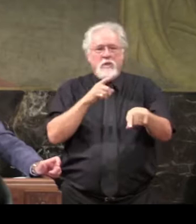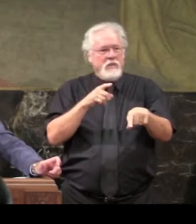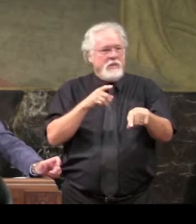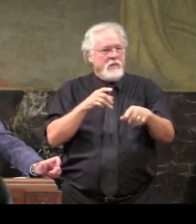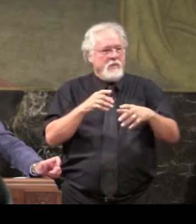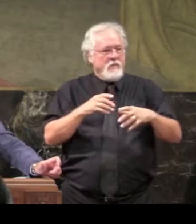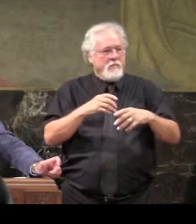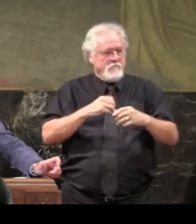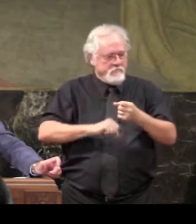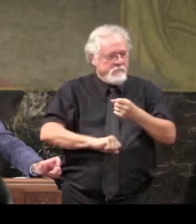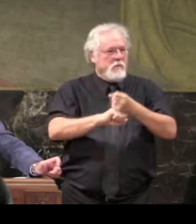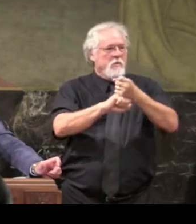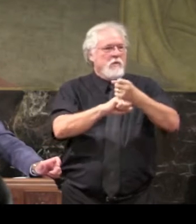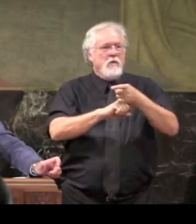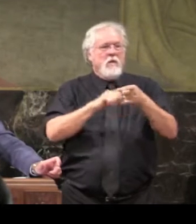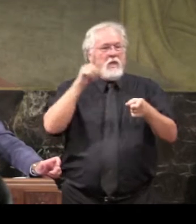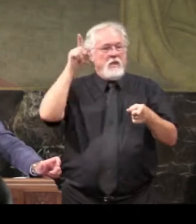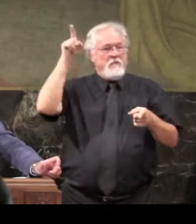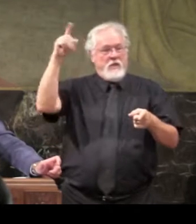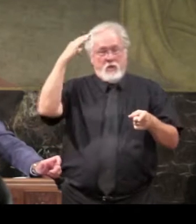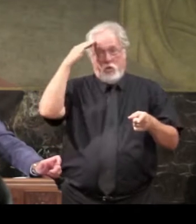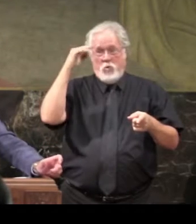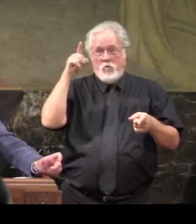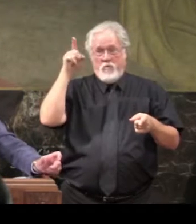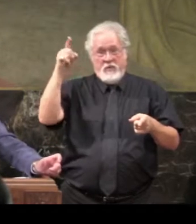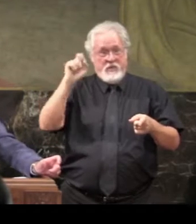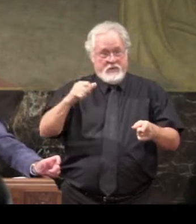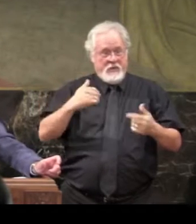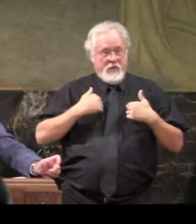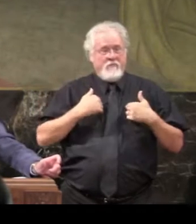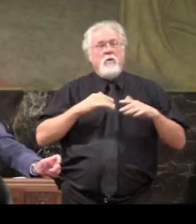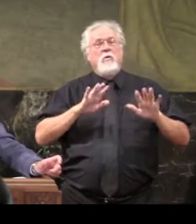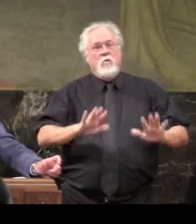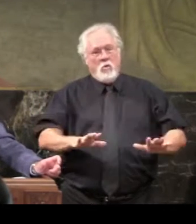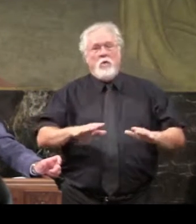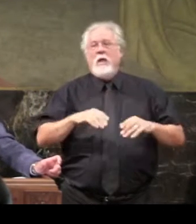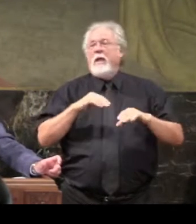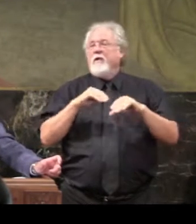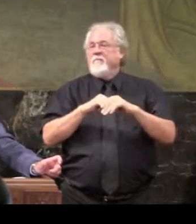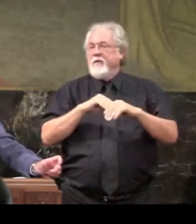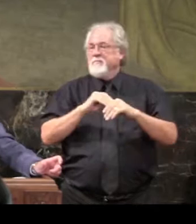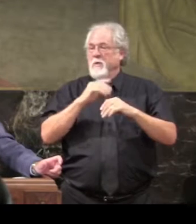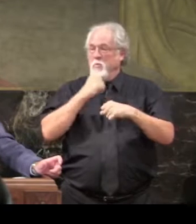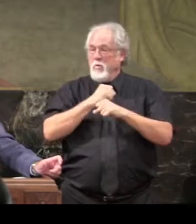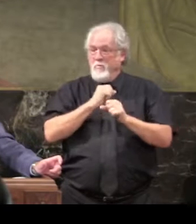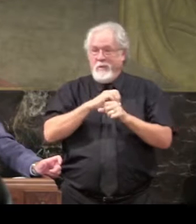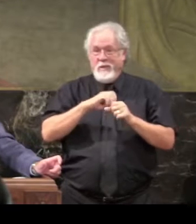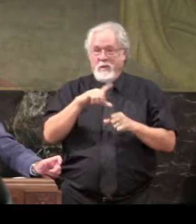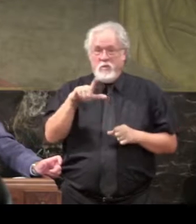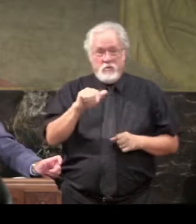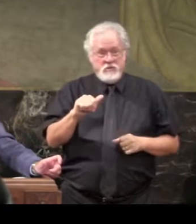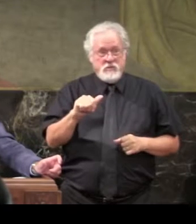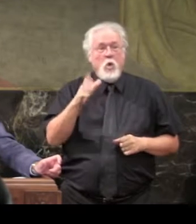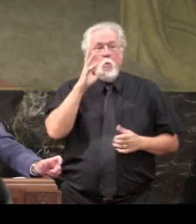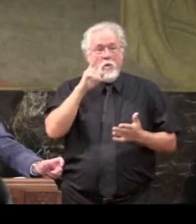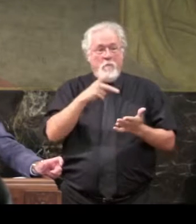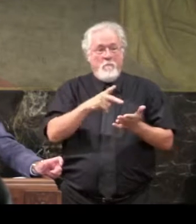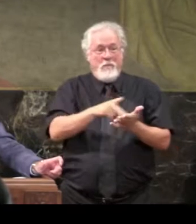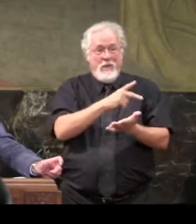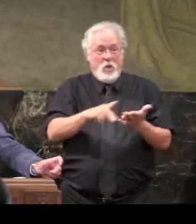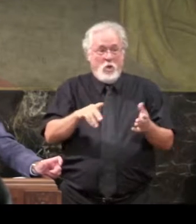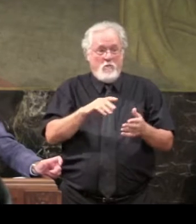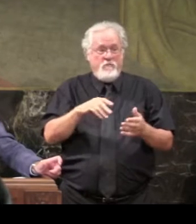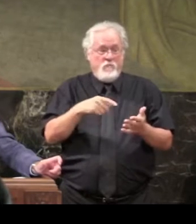That way they know that they can have the peace of mind of knowing that the investment they're going to make in Louisiana will pay off in the